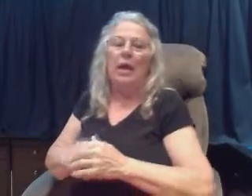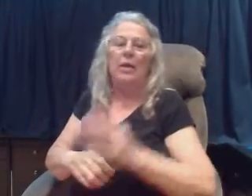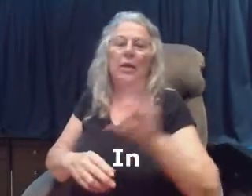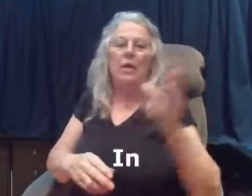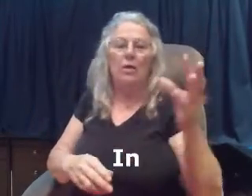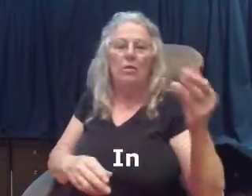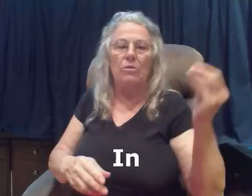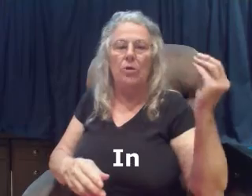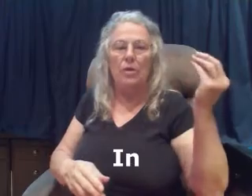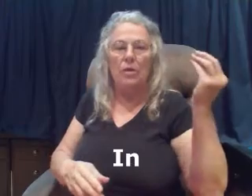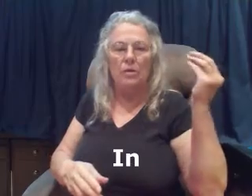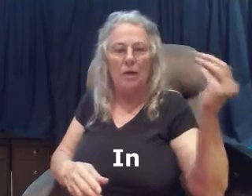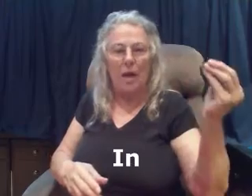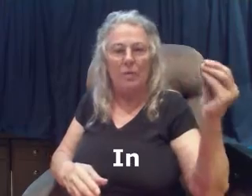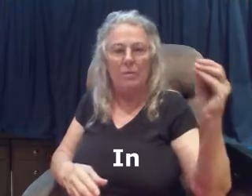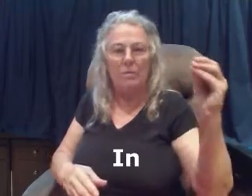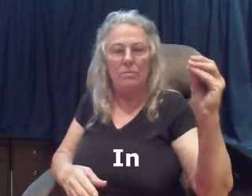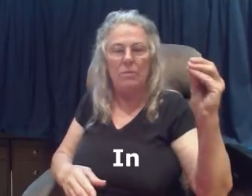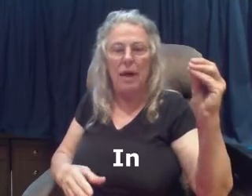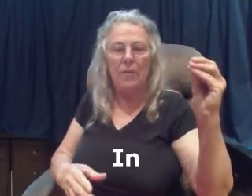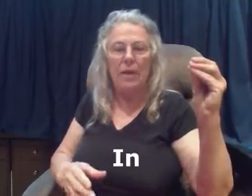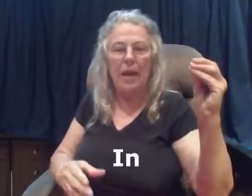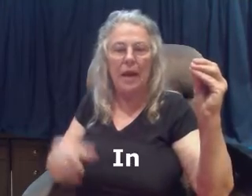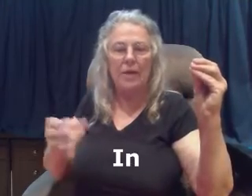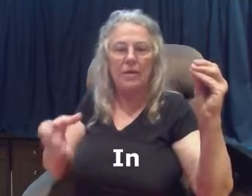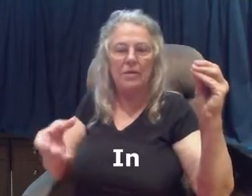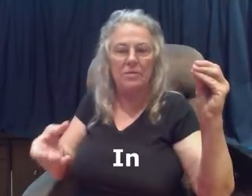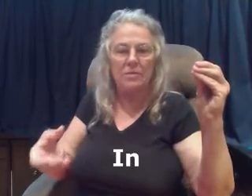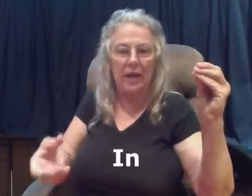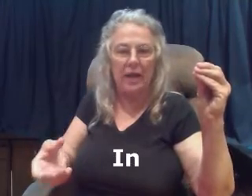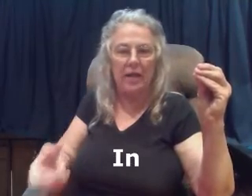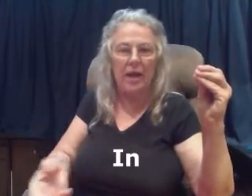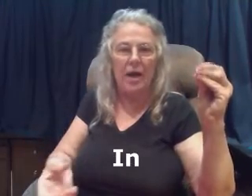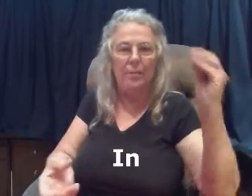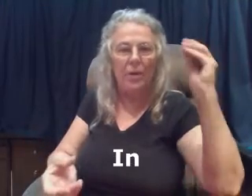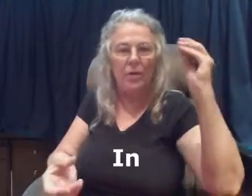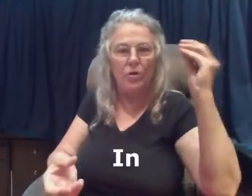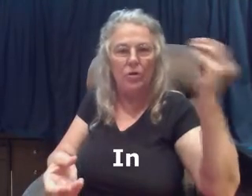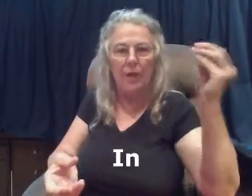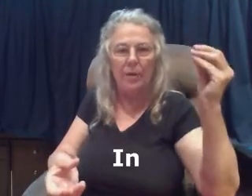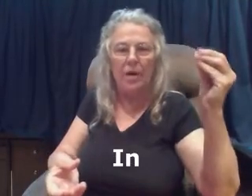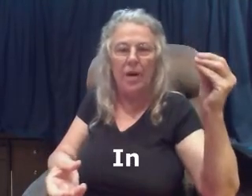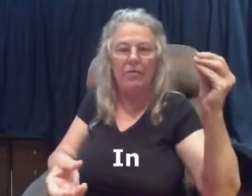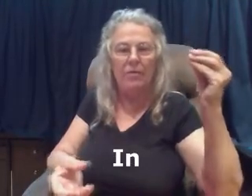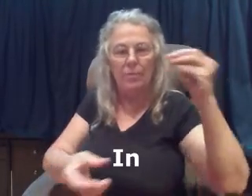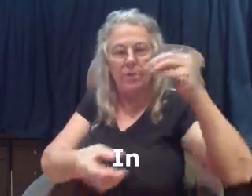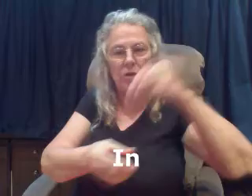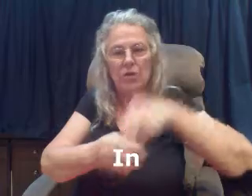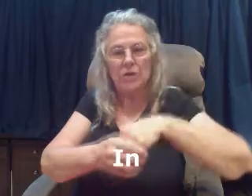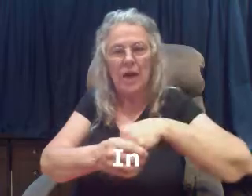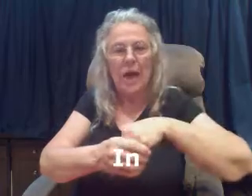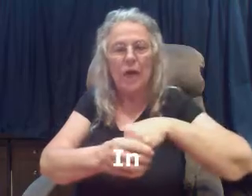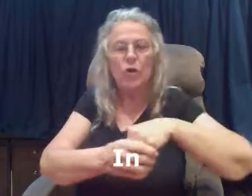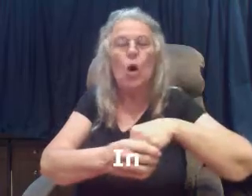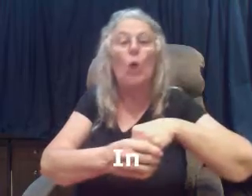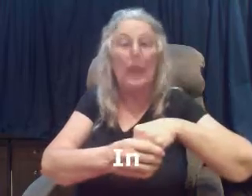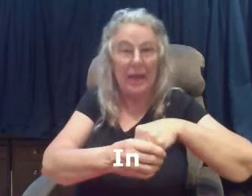In, your non-dominant hand is like a cup. Your dominant hand pinches, and you go